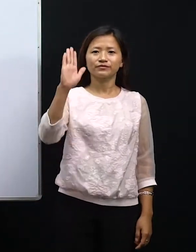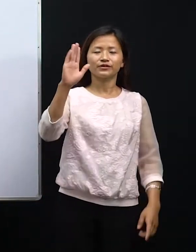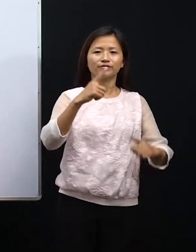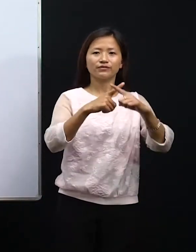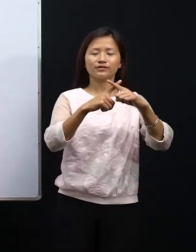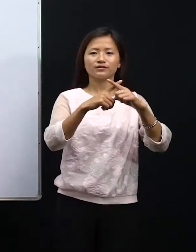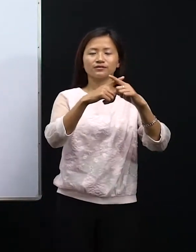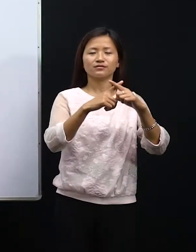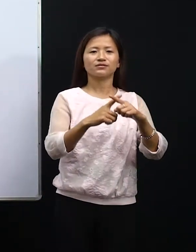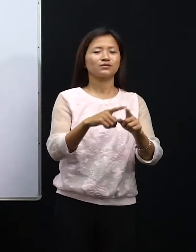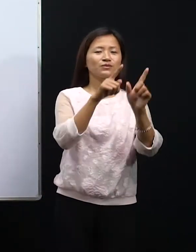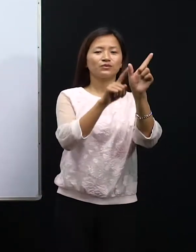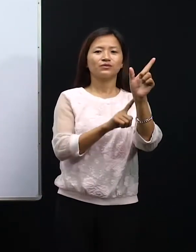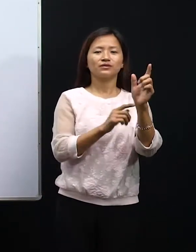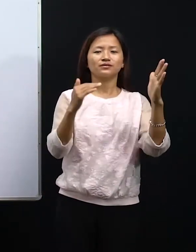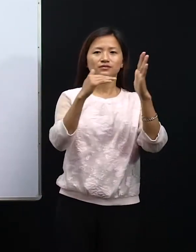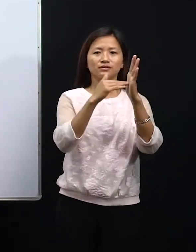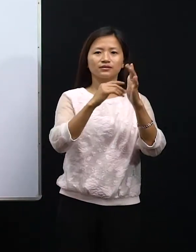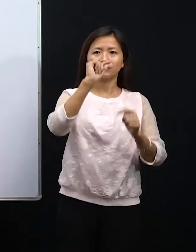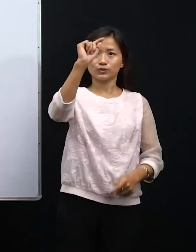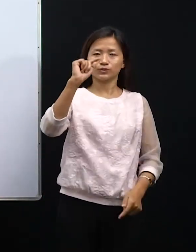5x yz square